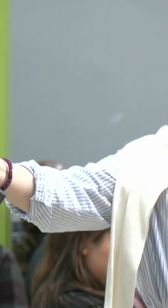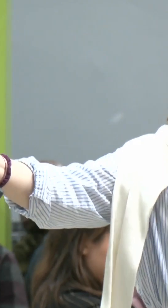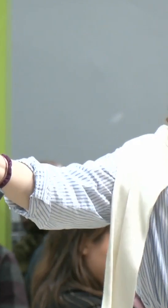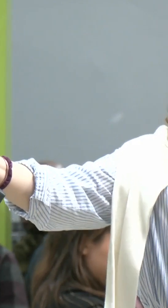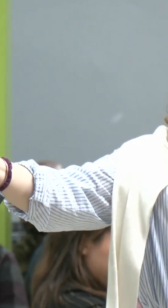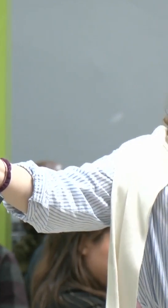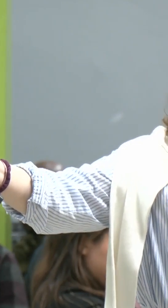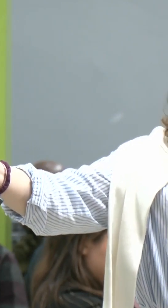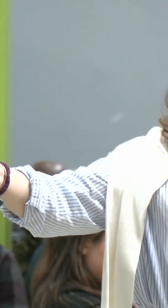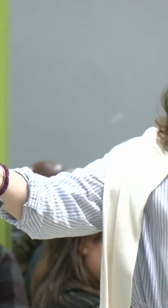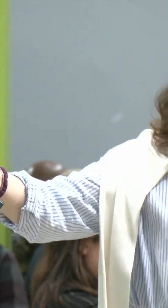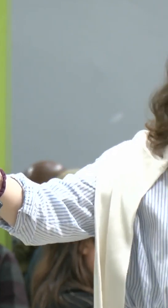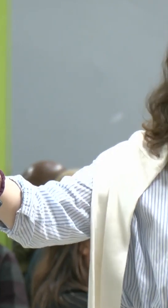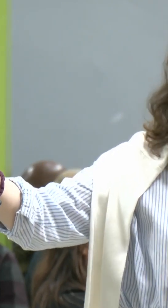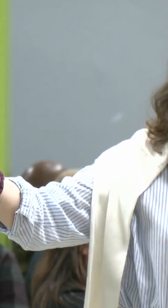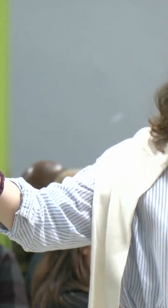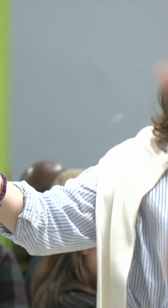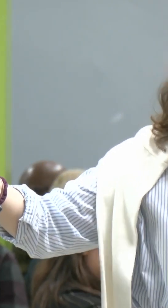Where's your mic?